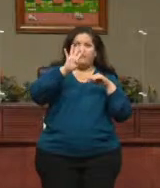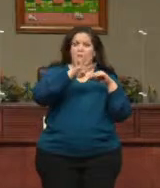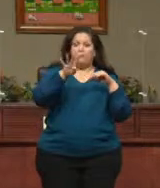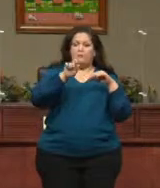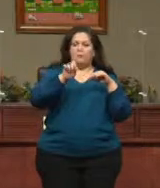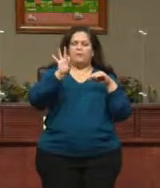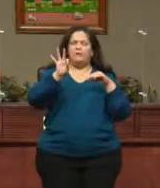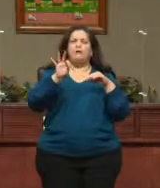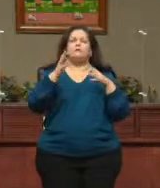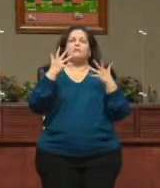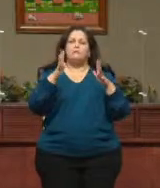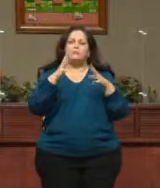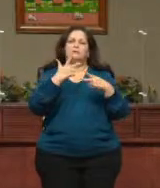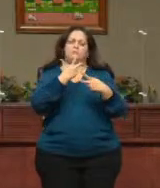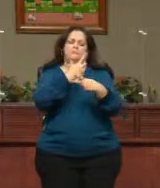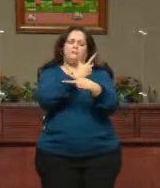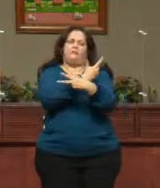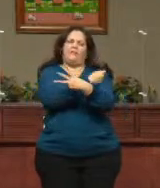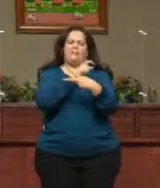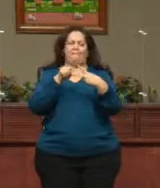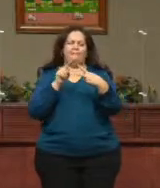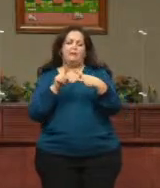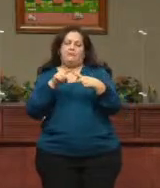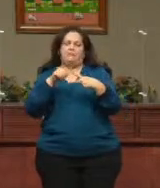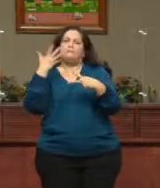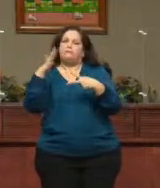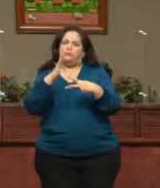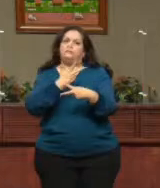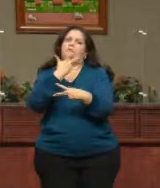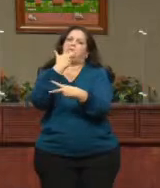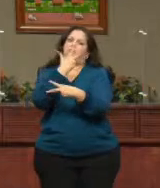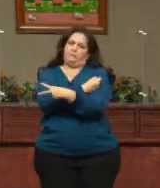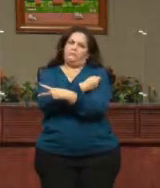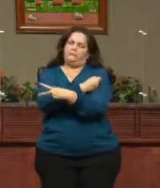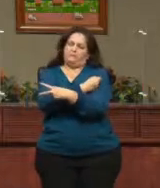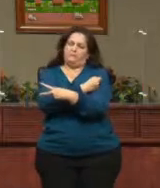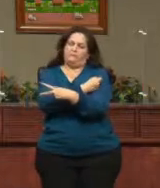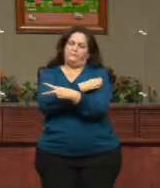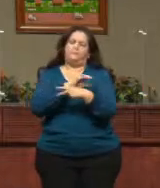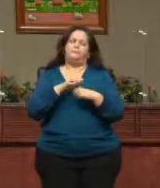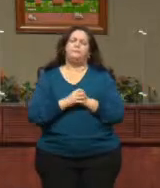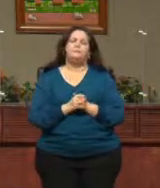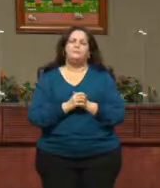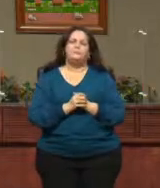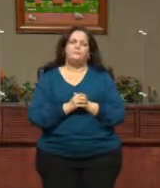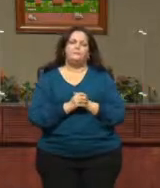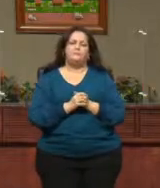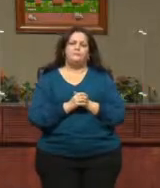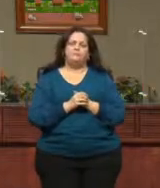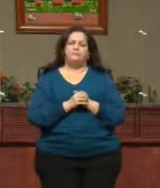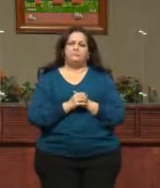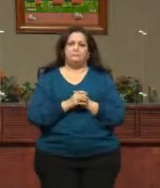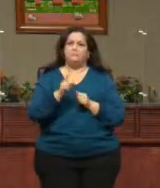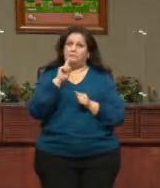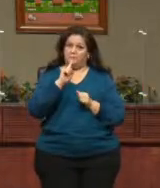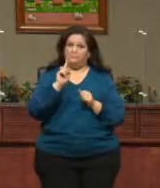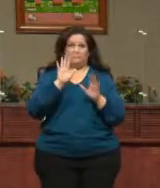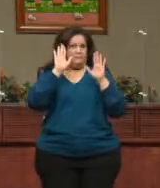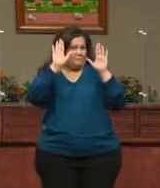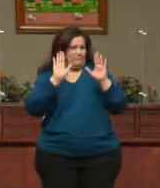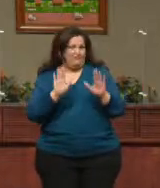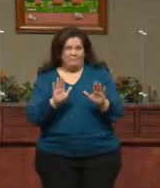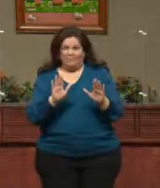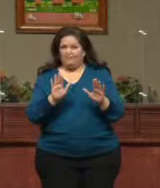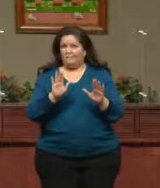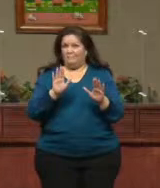at least one COVID-19 vaccine shot. That is really exciting news as